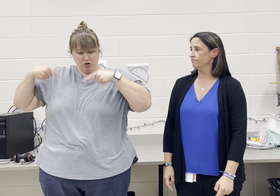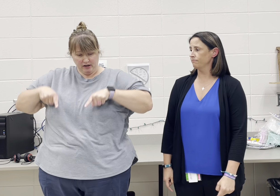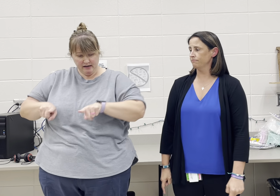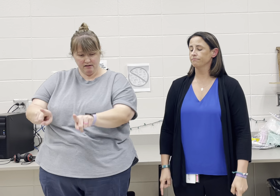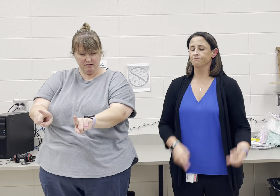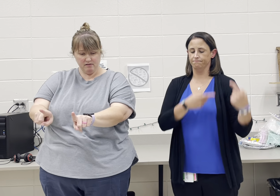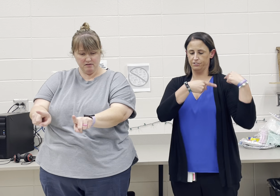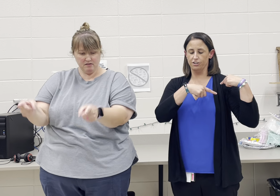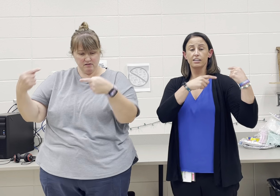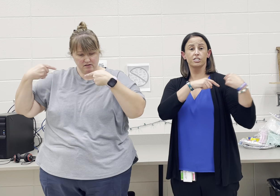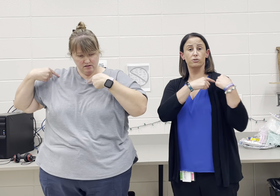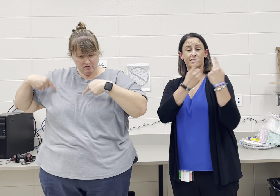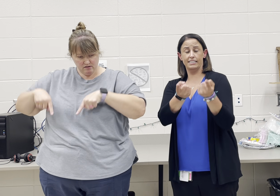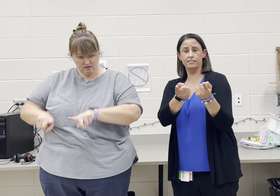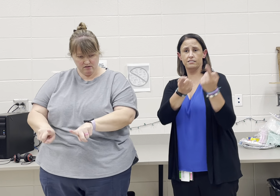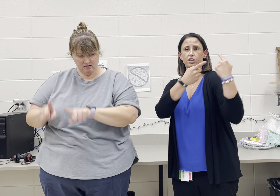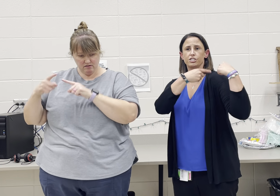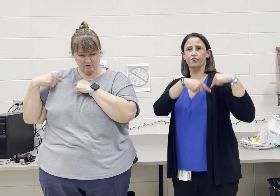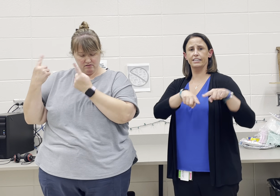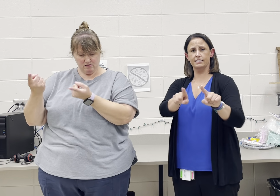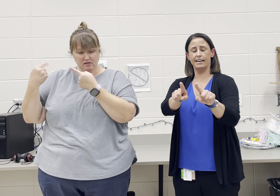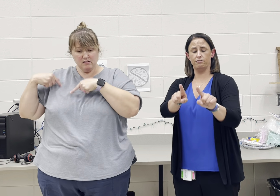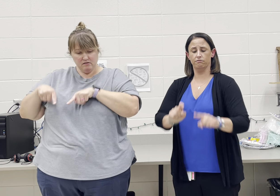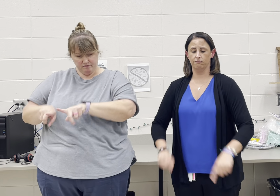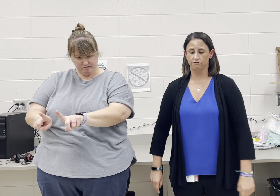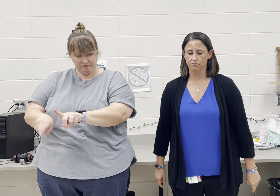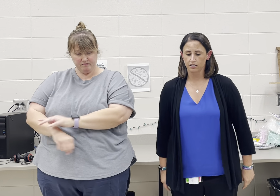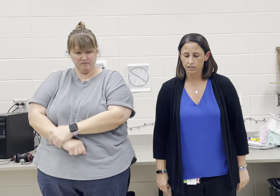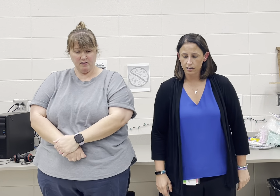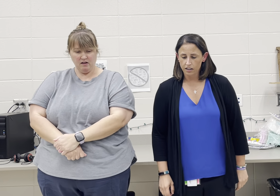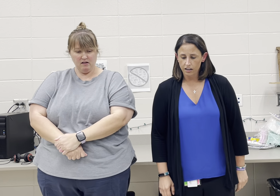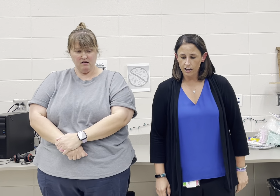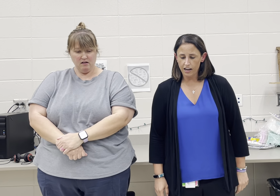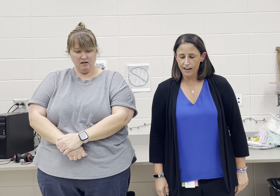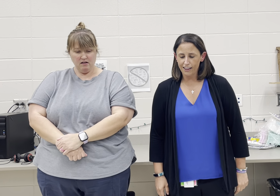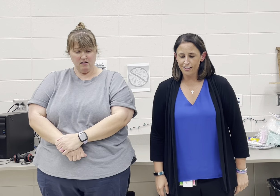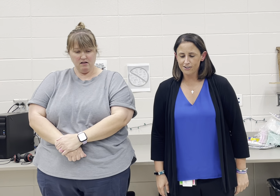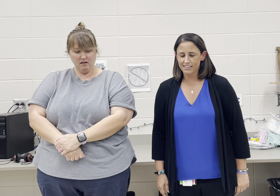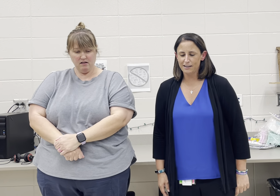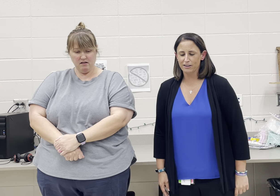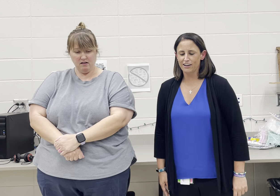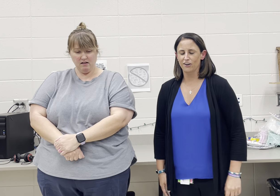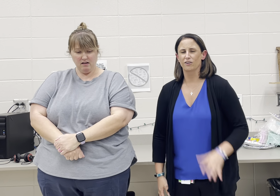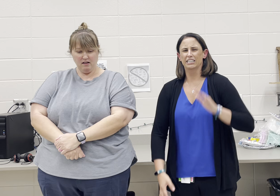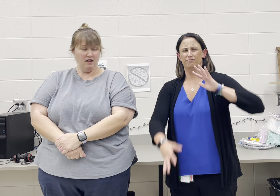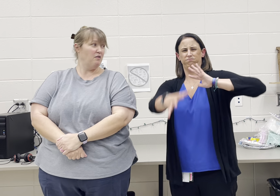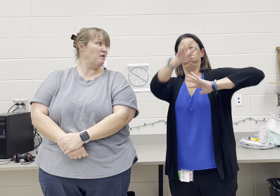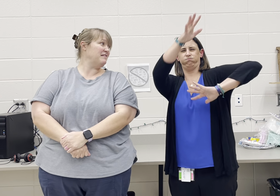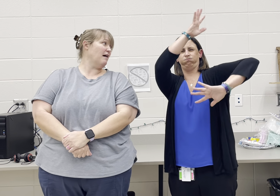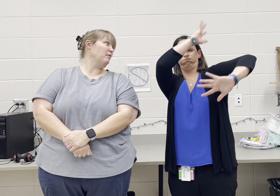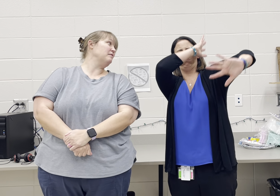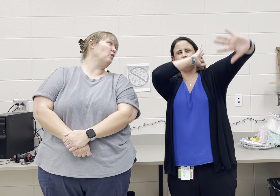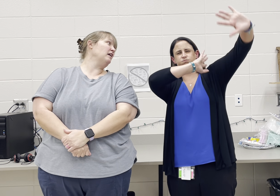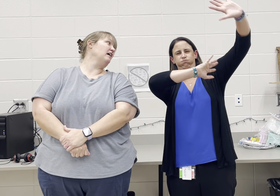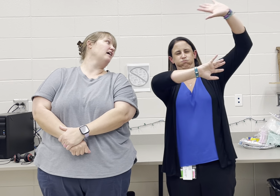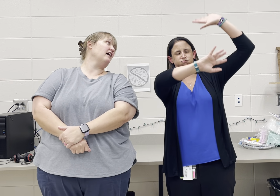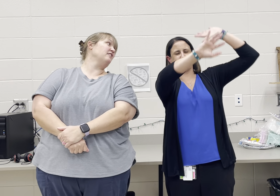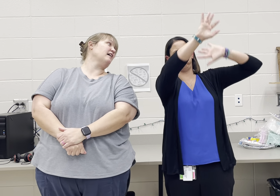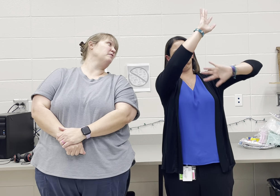During. So since, during is down. Long time ago. When Miss Abby was born? In the time of